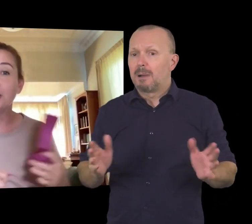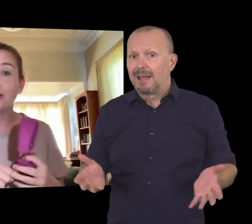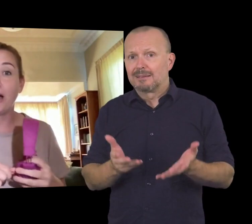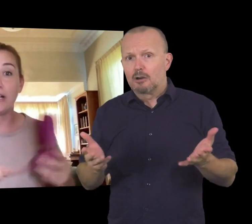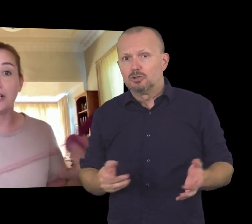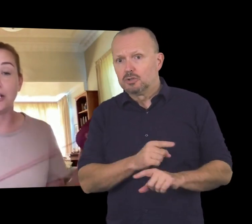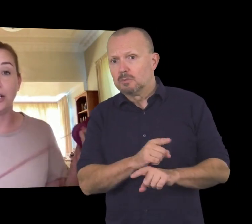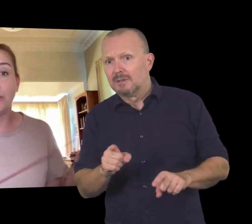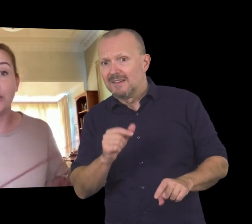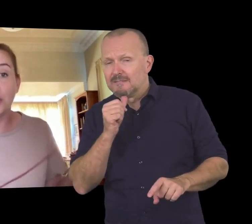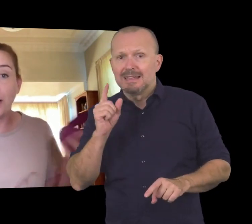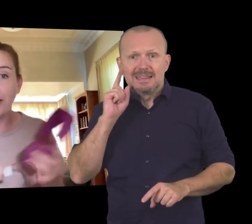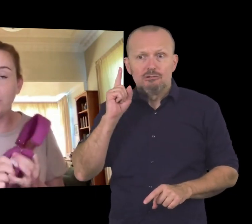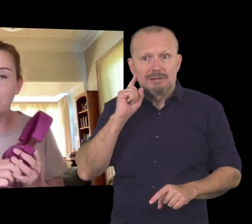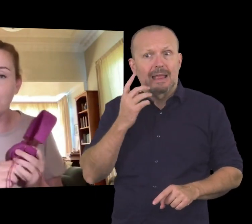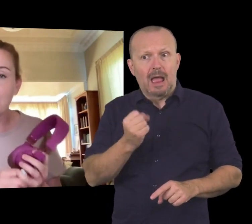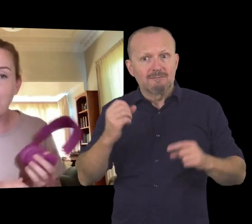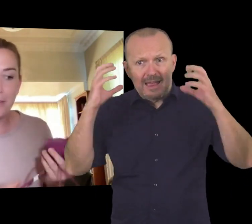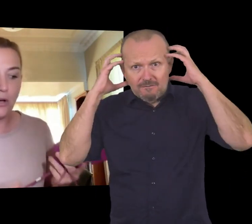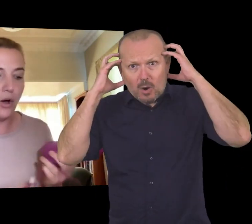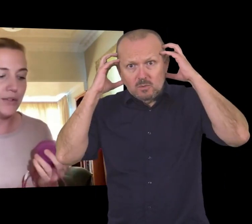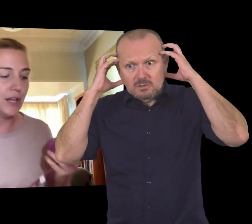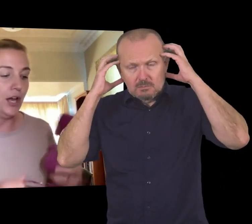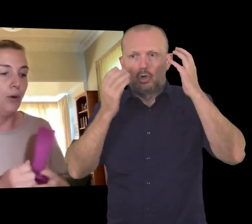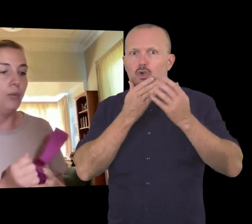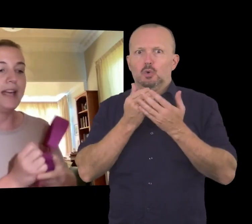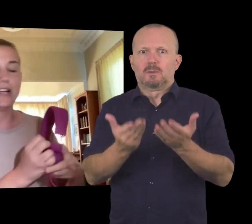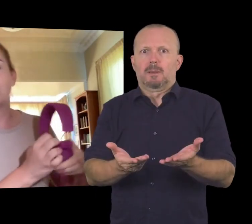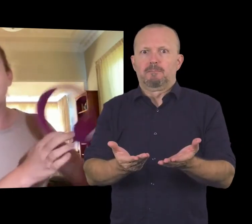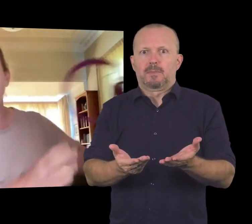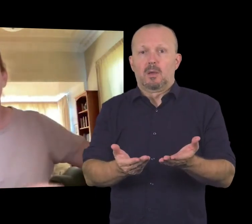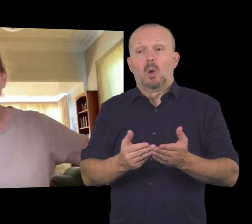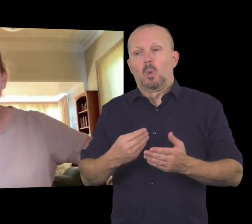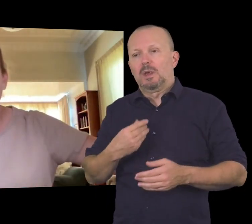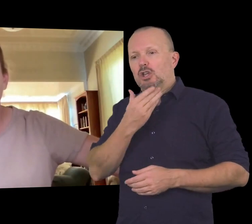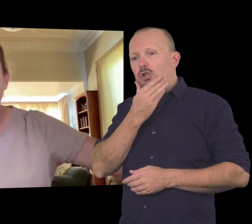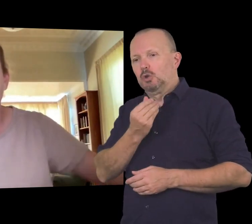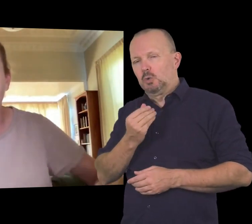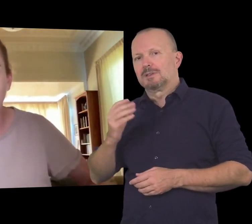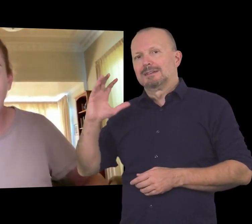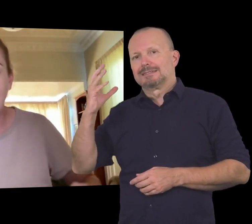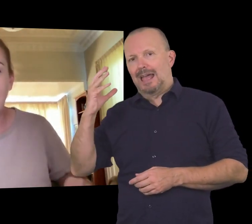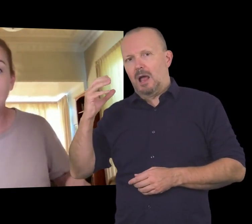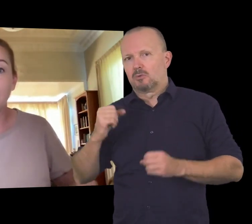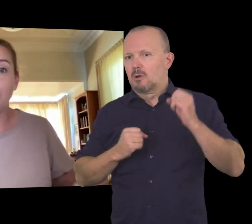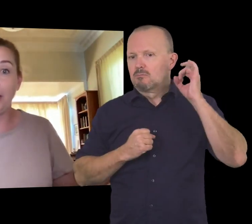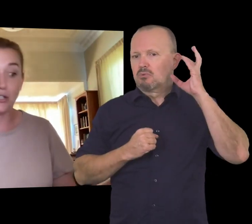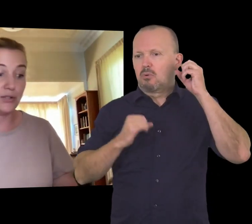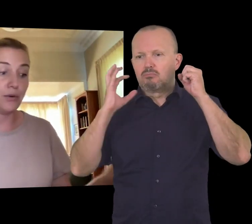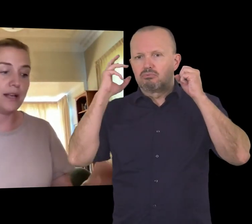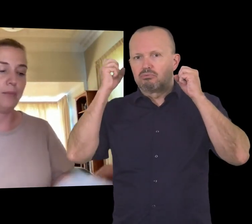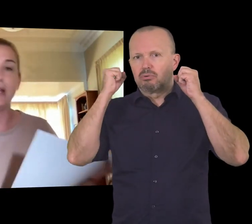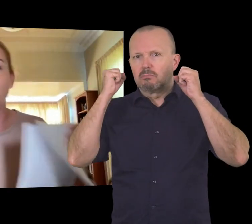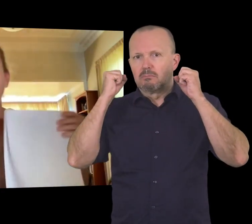I do encourage you, if you do have headphones, to use them, because we actually use binaural sound in the